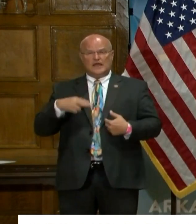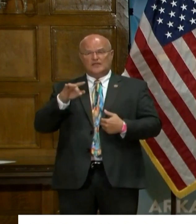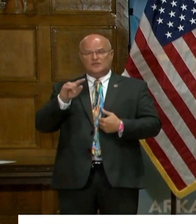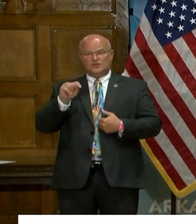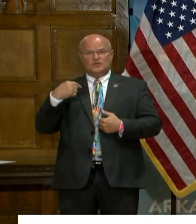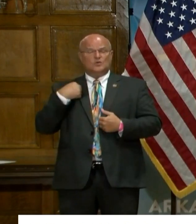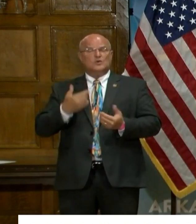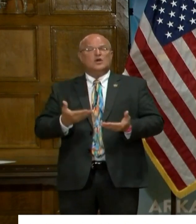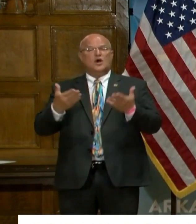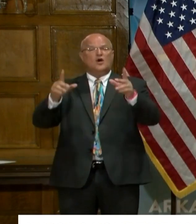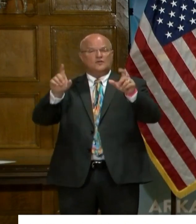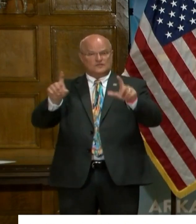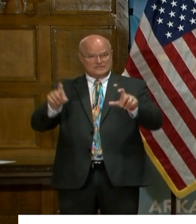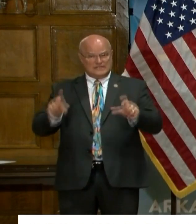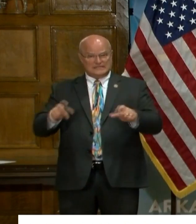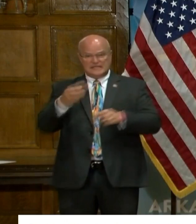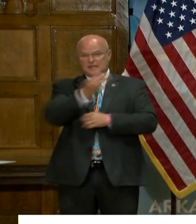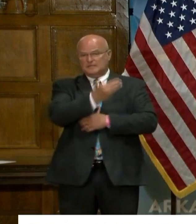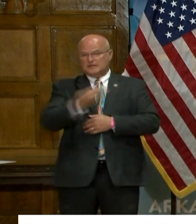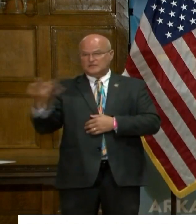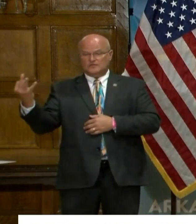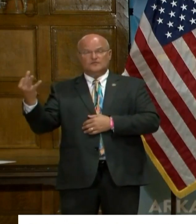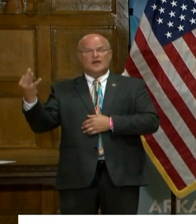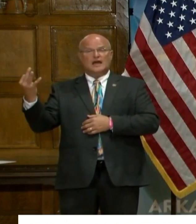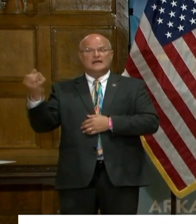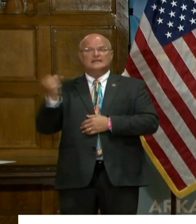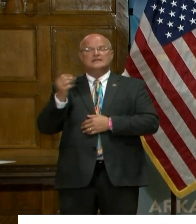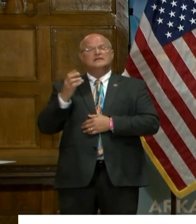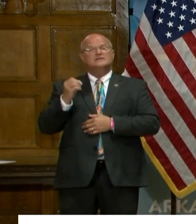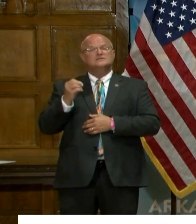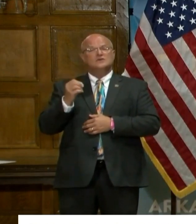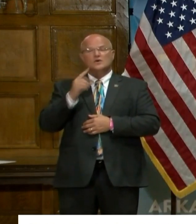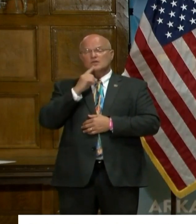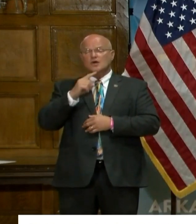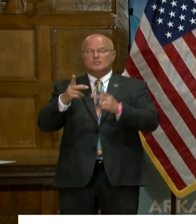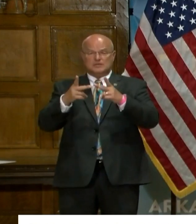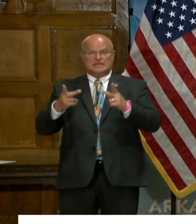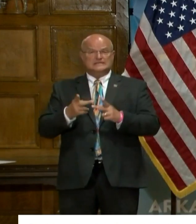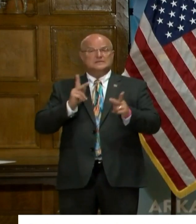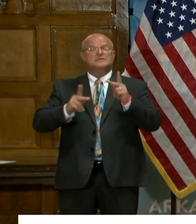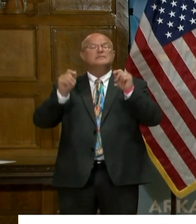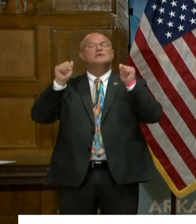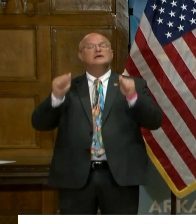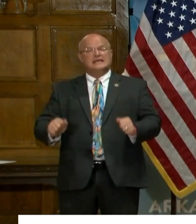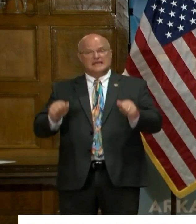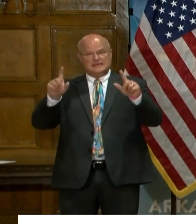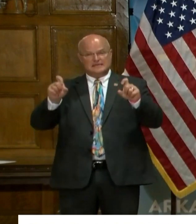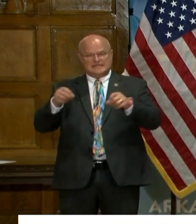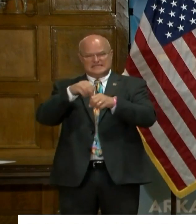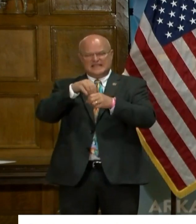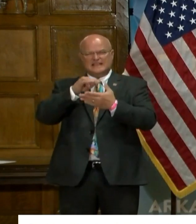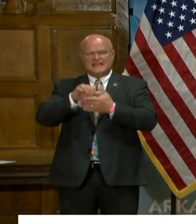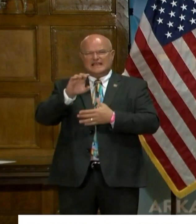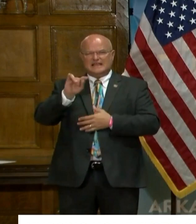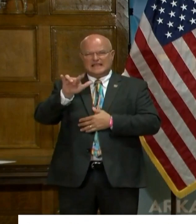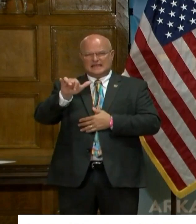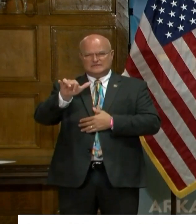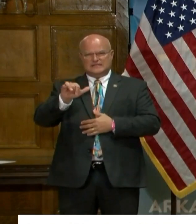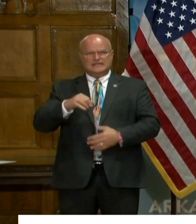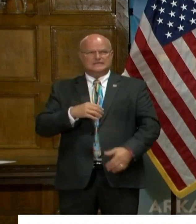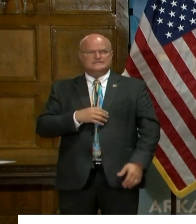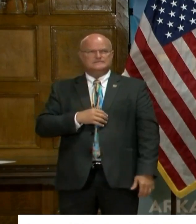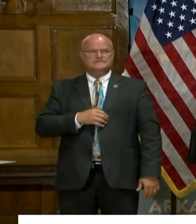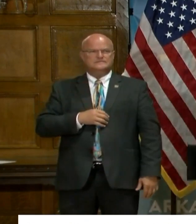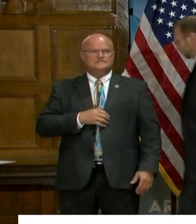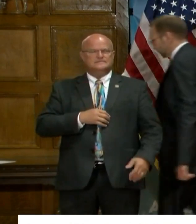we do offer testing Monday through Friday, so there are venues where people can get tested within that county.